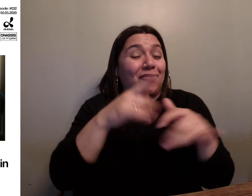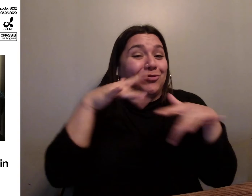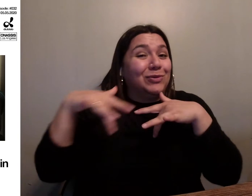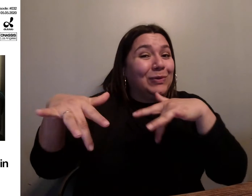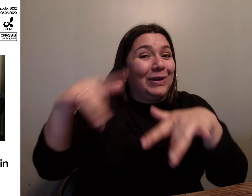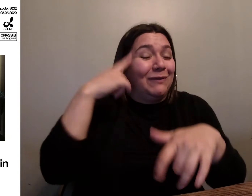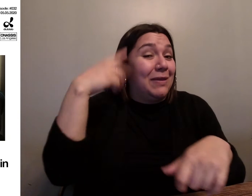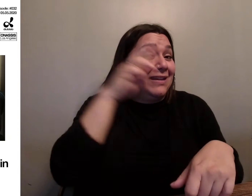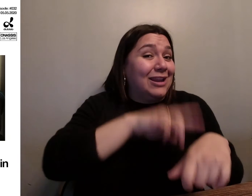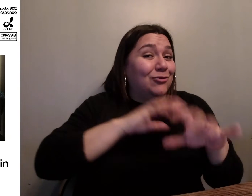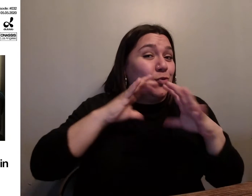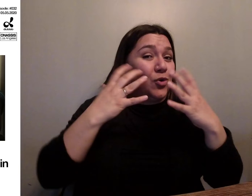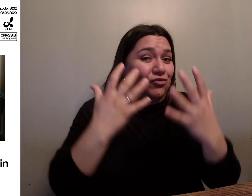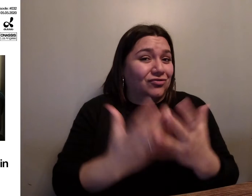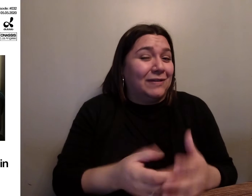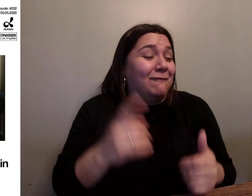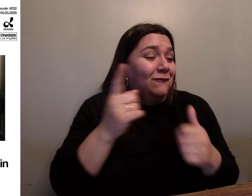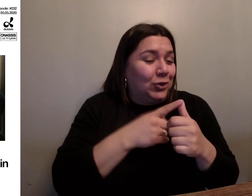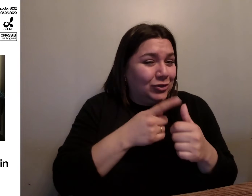There's something